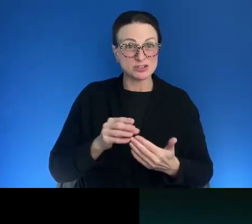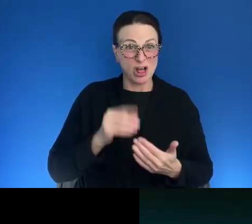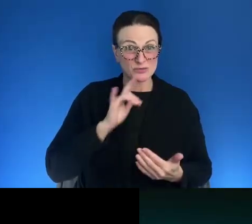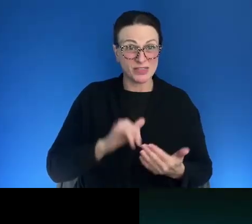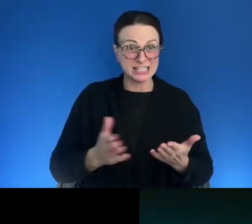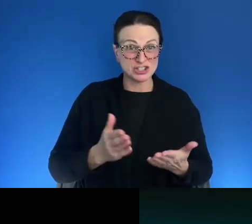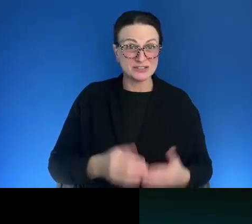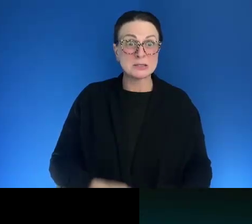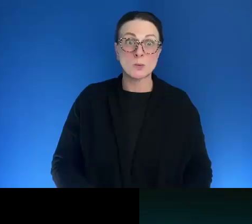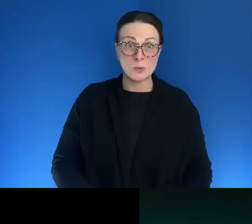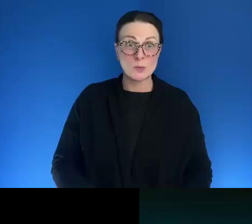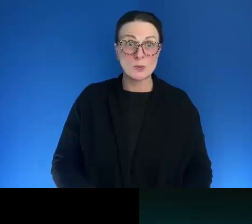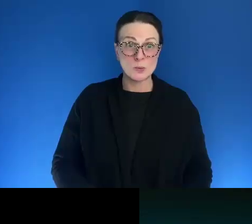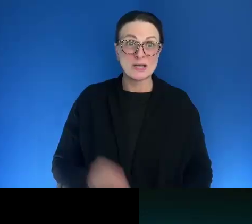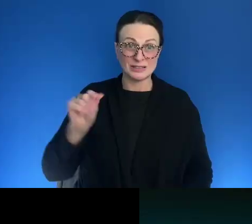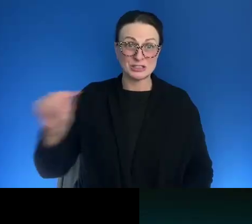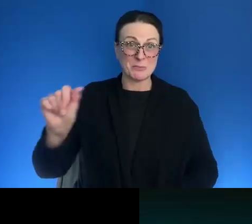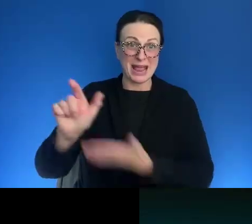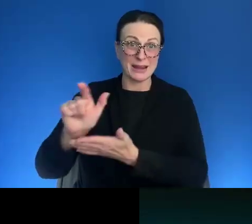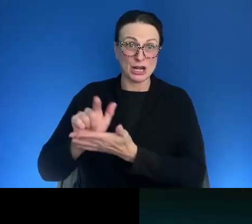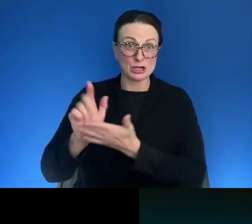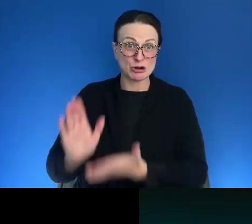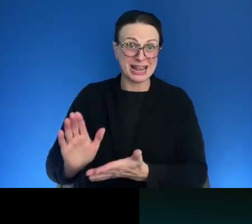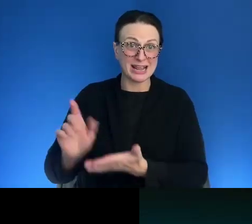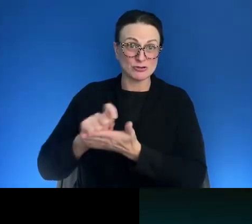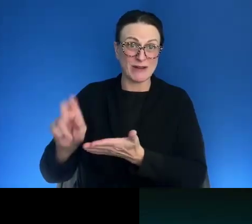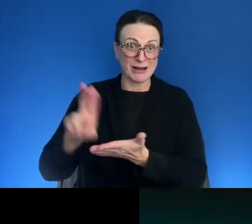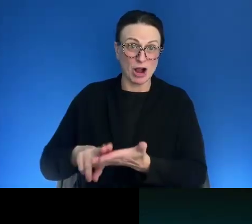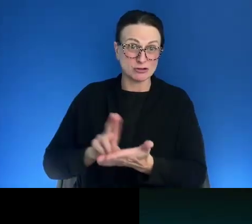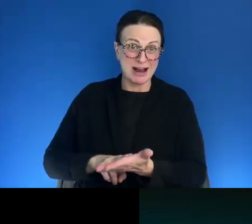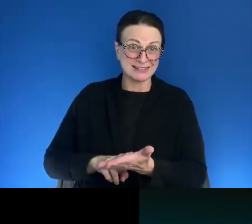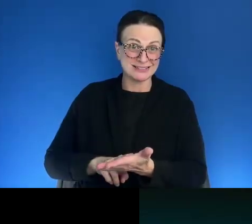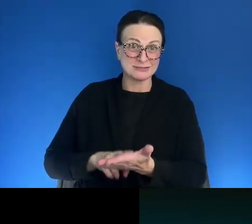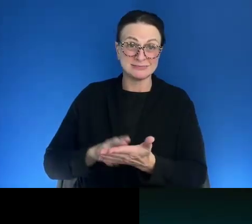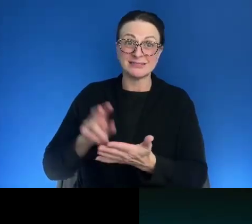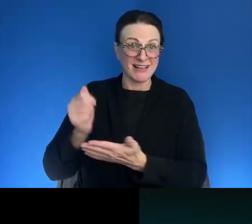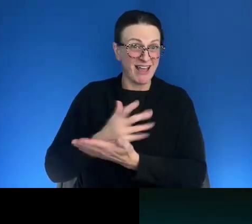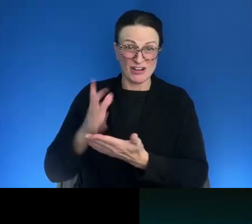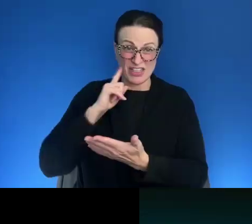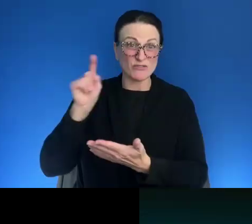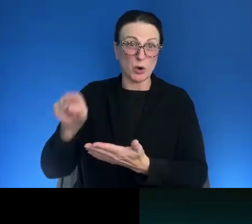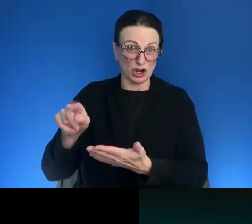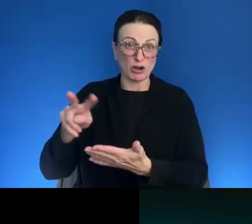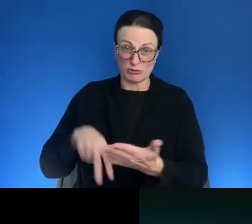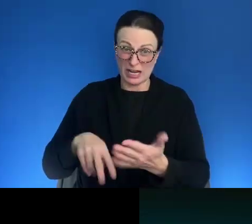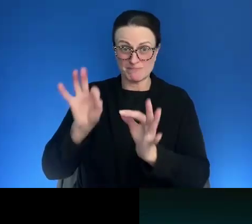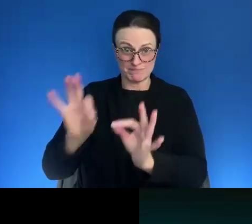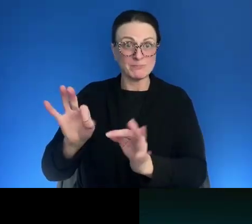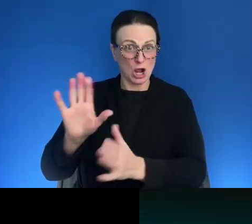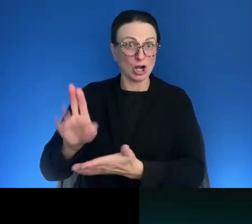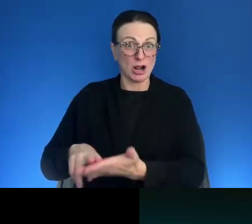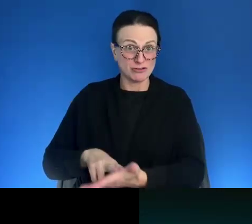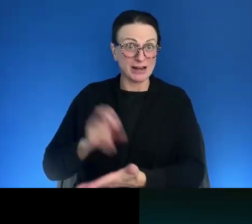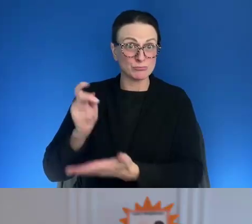for. Yes, she paid an attorney to write the contract or read through the contract that she wrote. So, and I